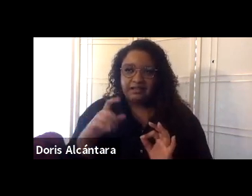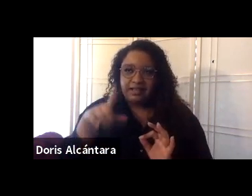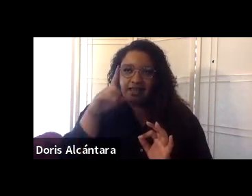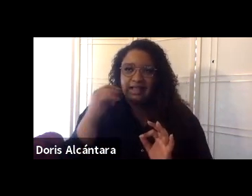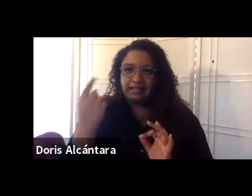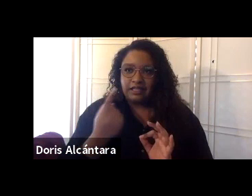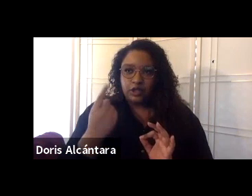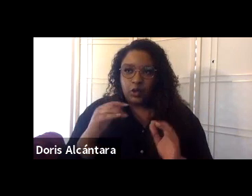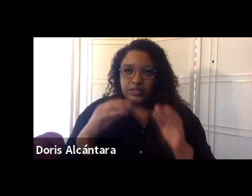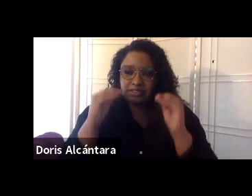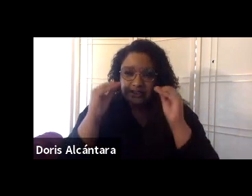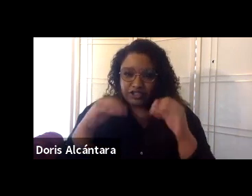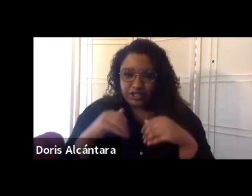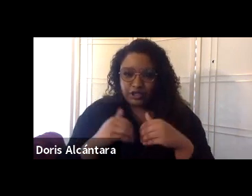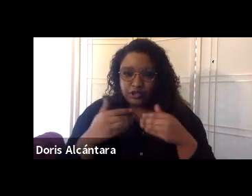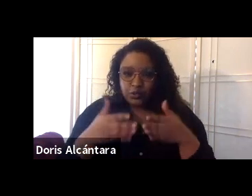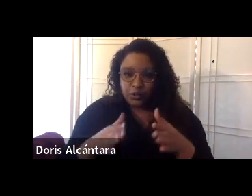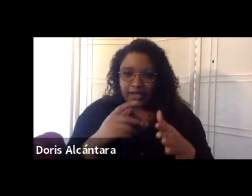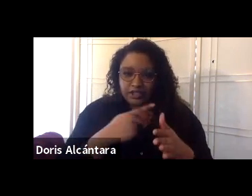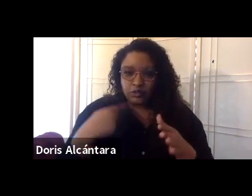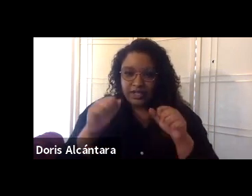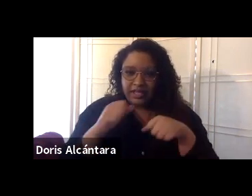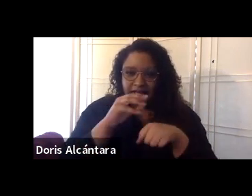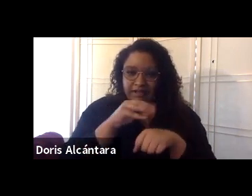This was really important for me because I feel like Gallaudet